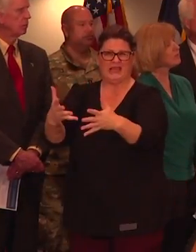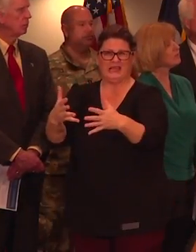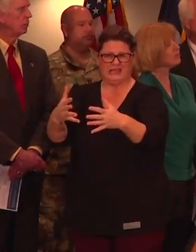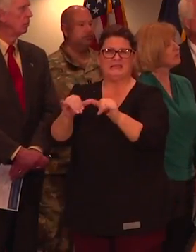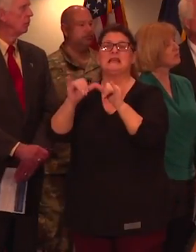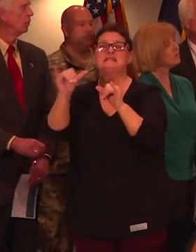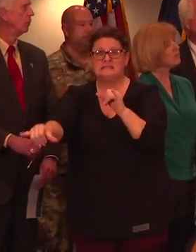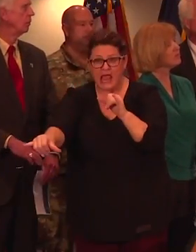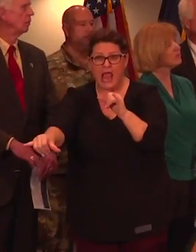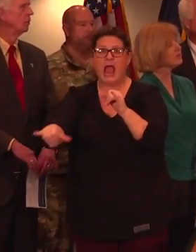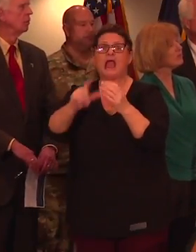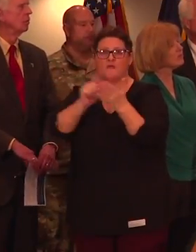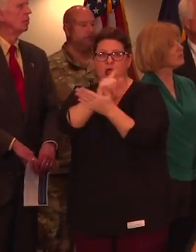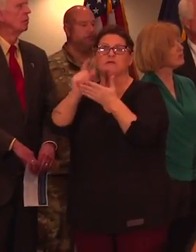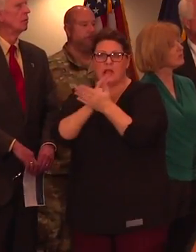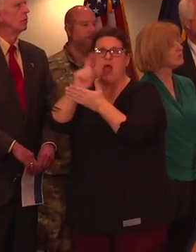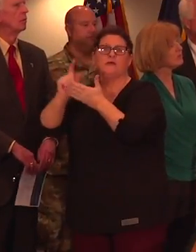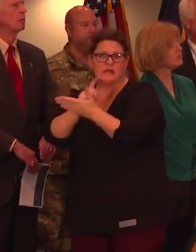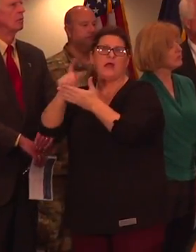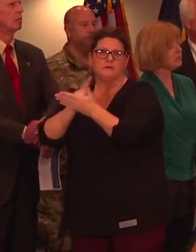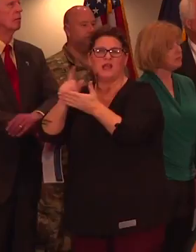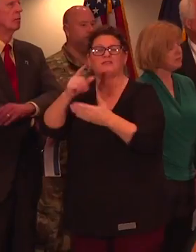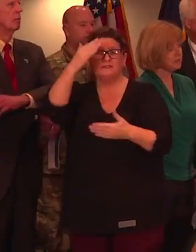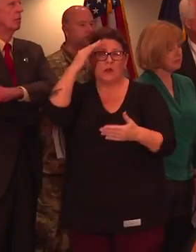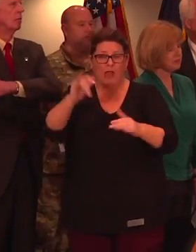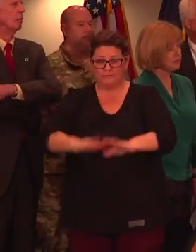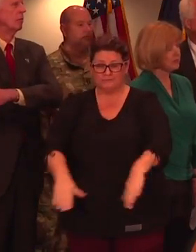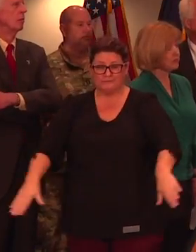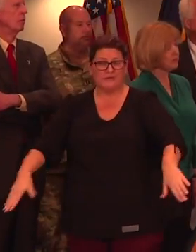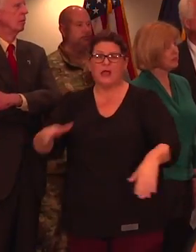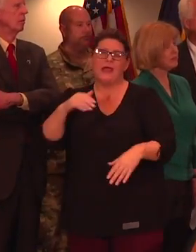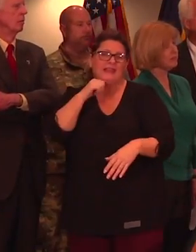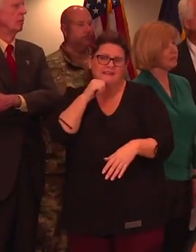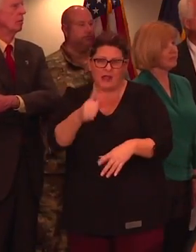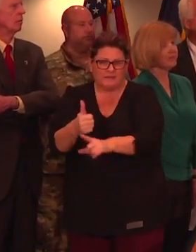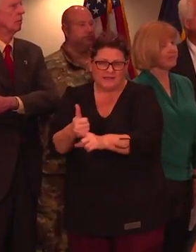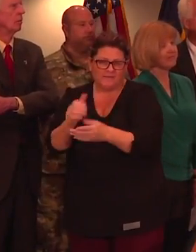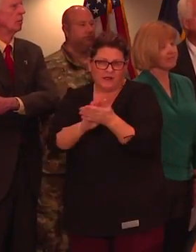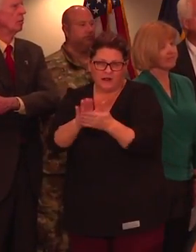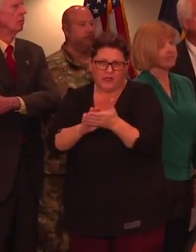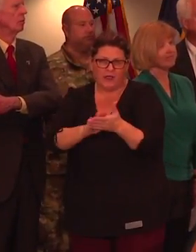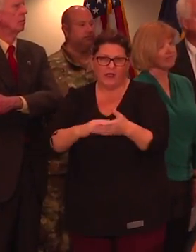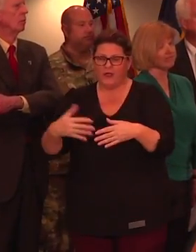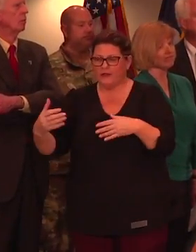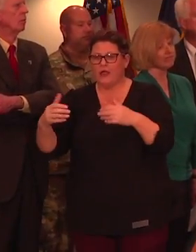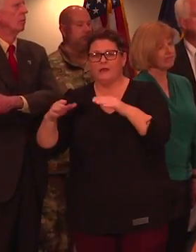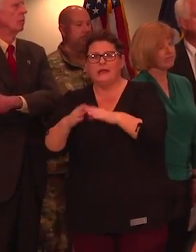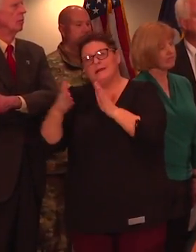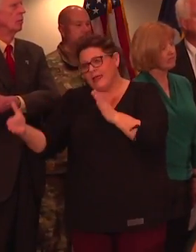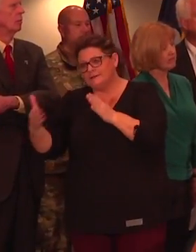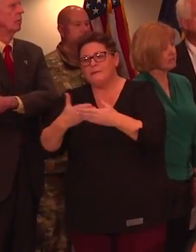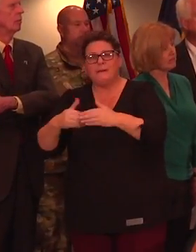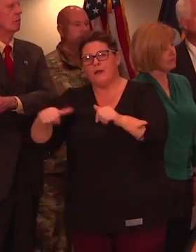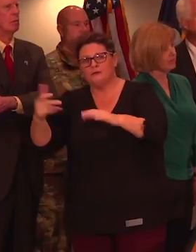and so, for example, in a child care setting, there are young children who don't practice good hygiene. They're in close contact with one another for many hours during